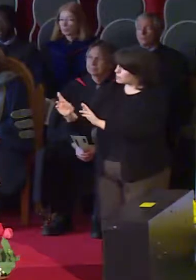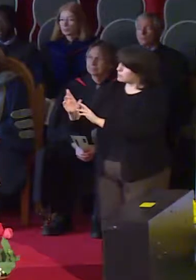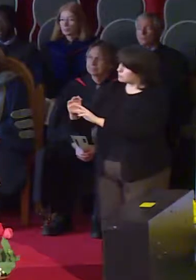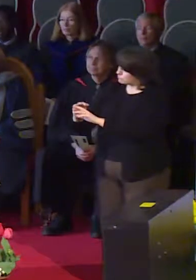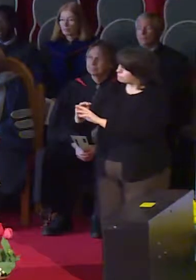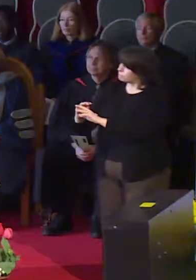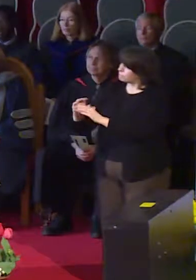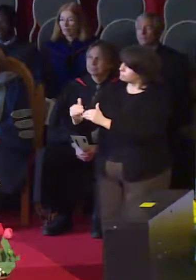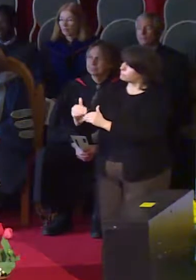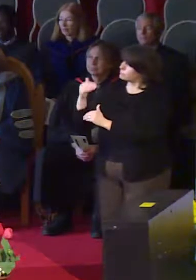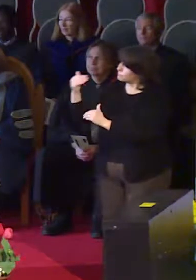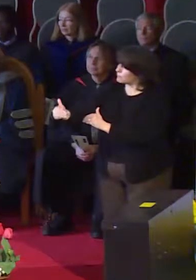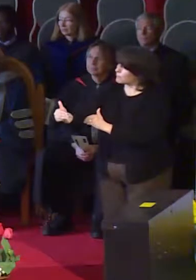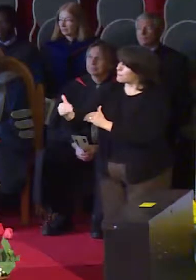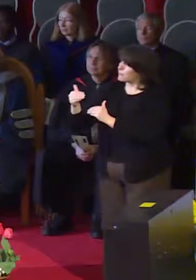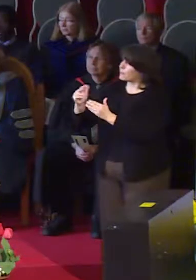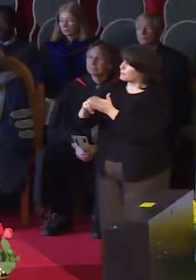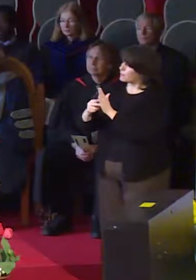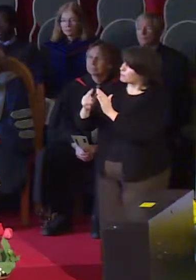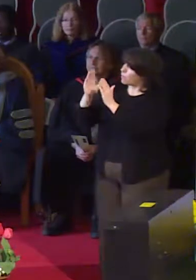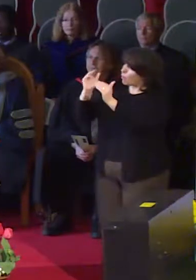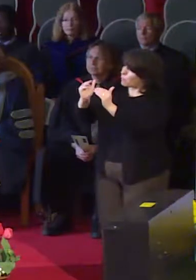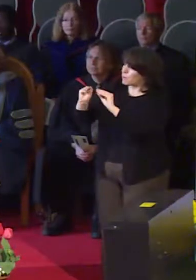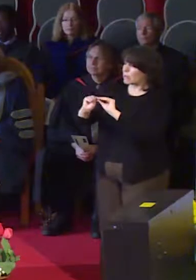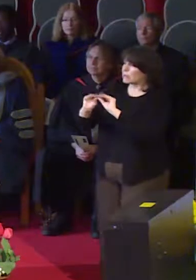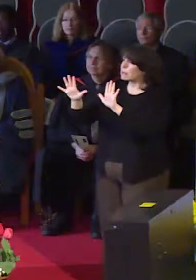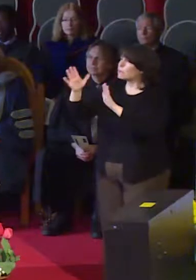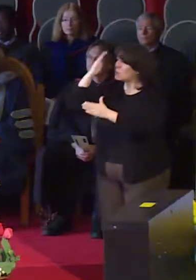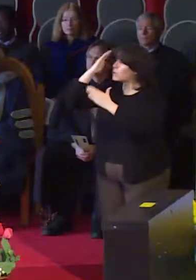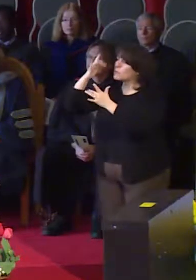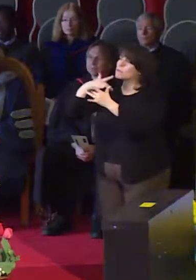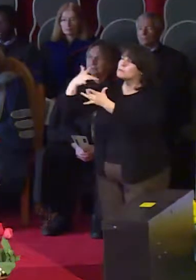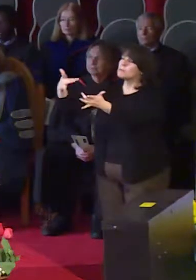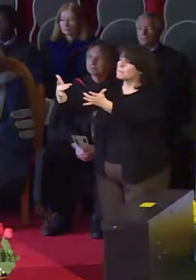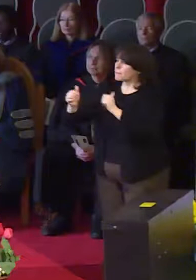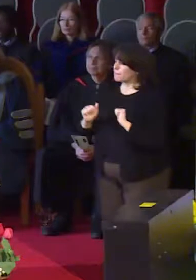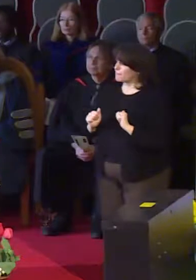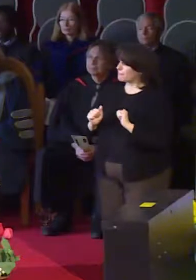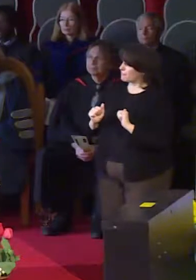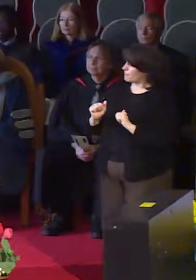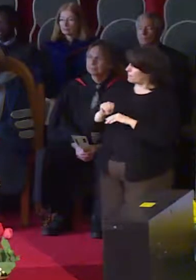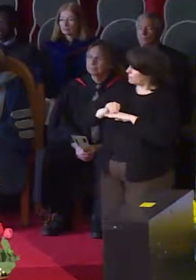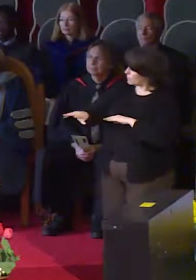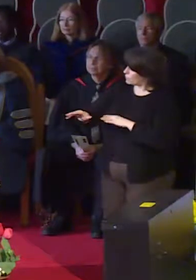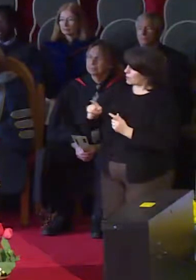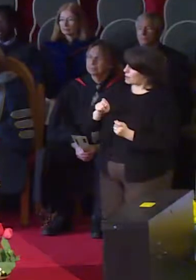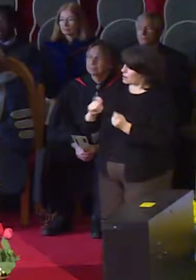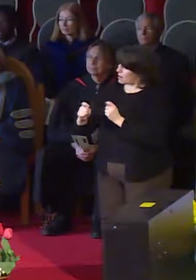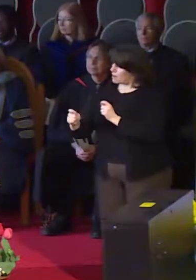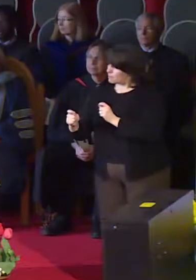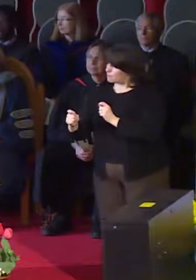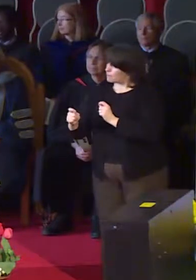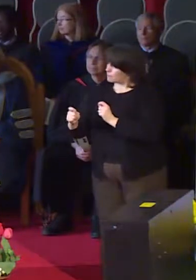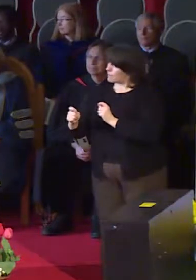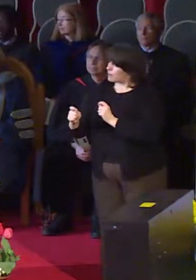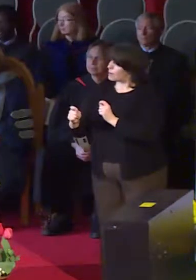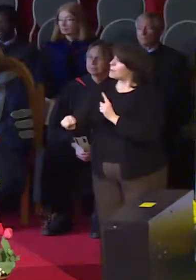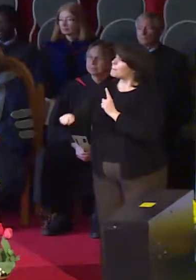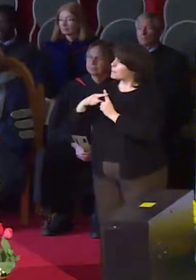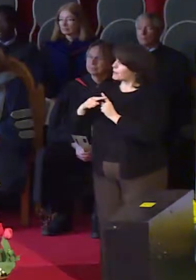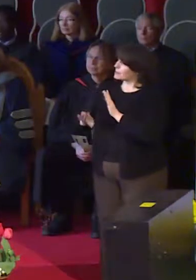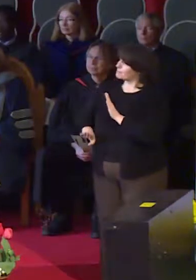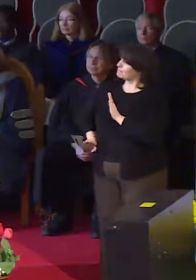to provide you with hope and with clarity. We've tried to instill an ability to adapt, and I would say indeed to